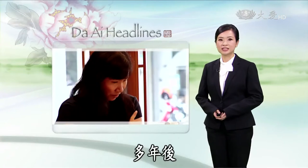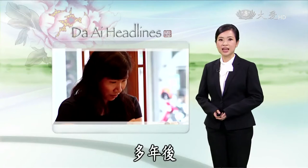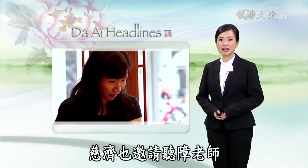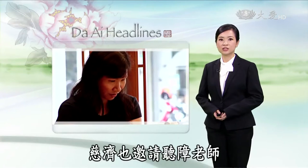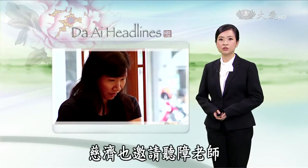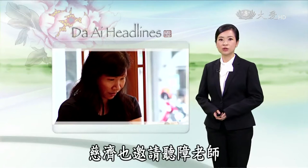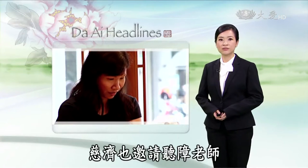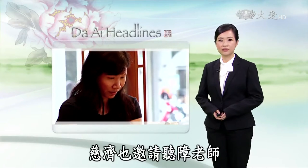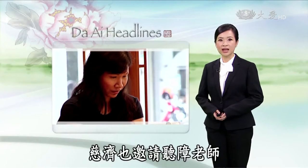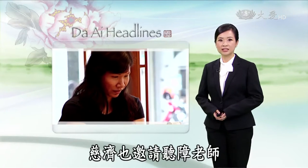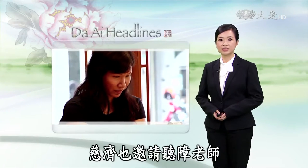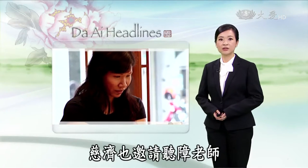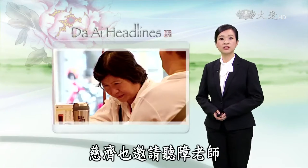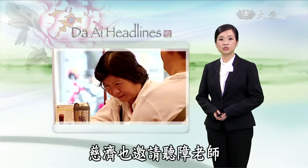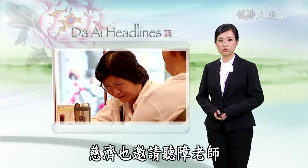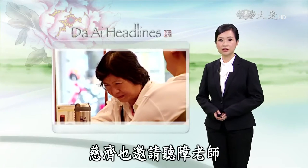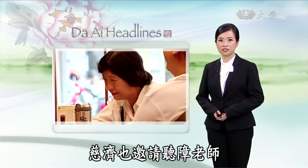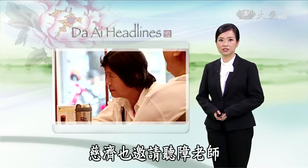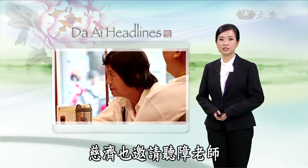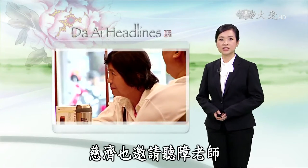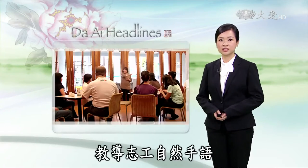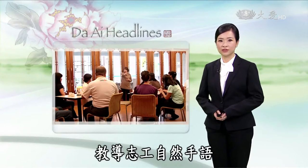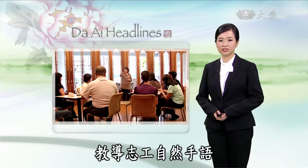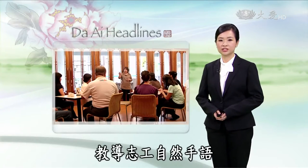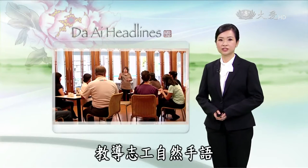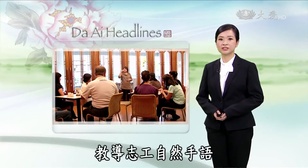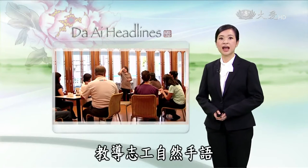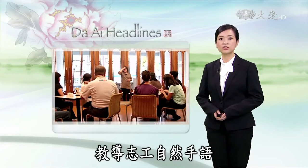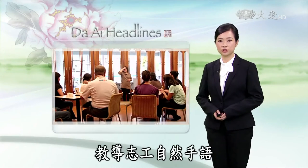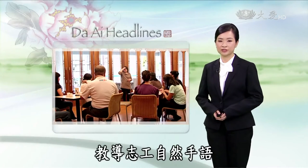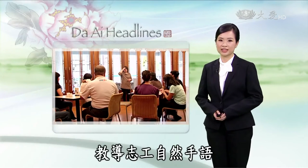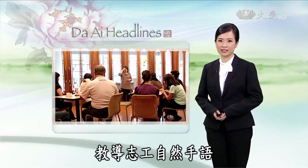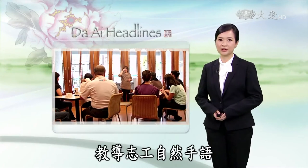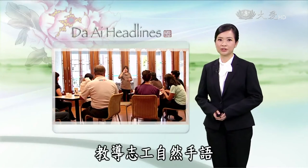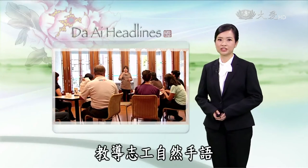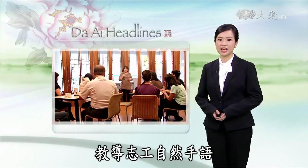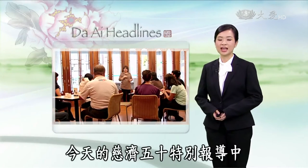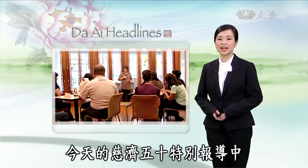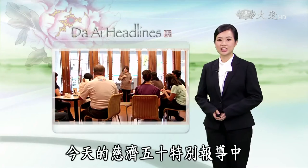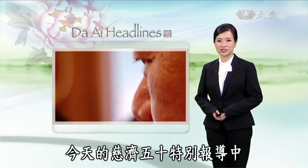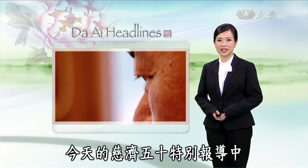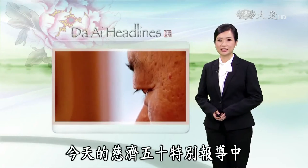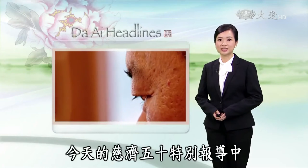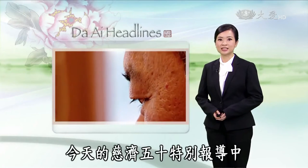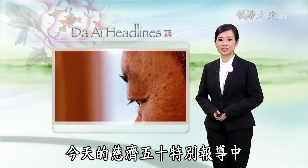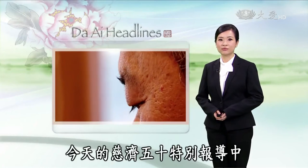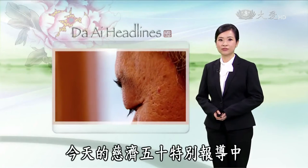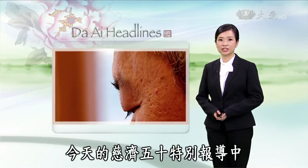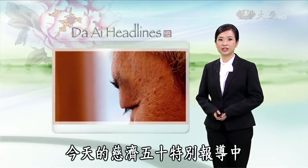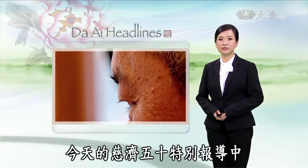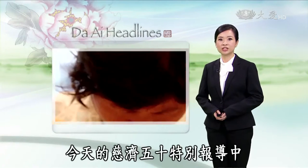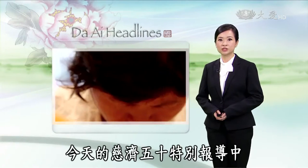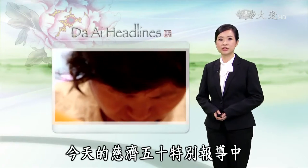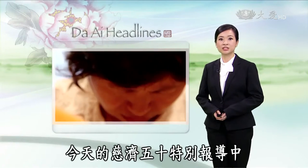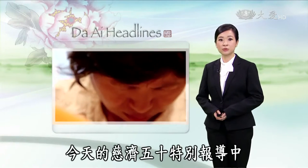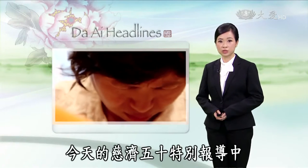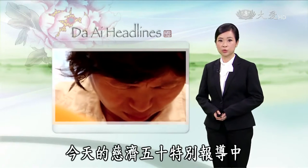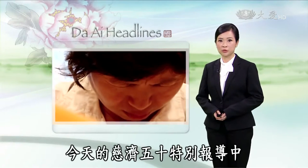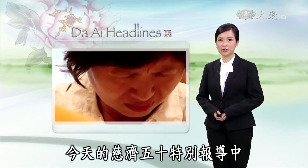has also invited deaf instructors to teach volunteers natural sign language. In today's Tzu Chi's 50th anniversary series report,